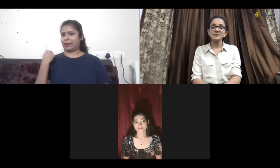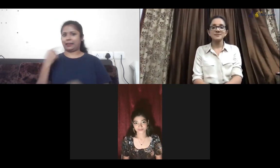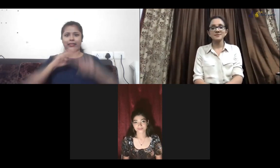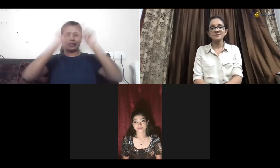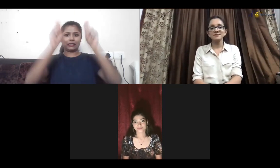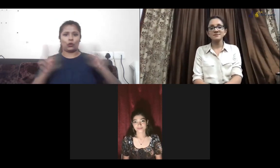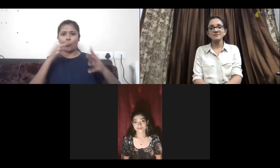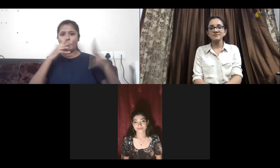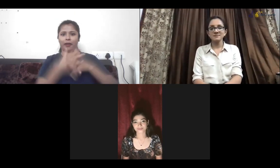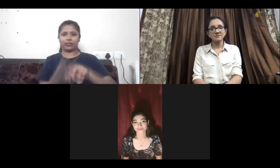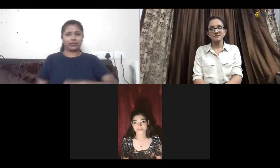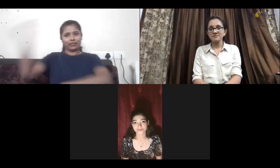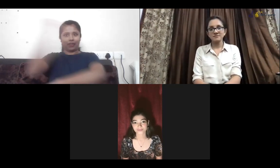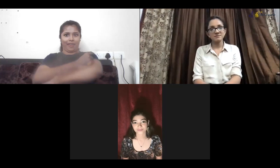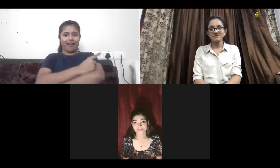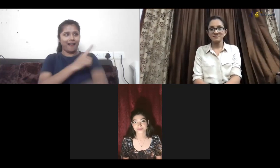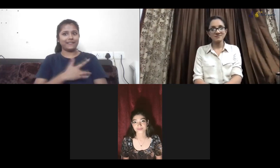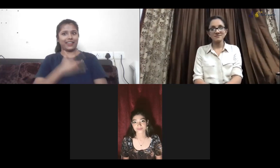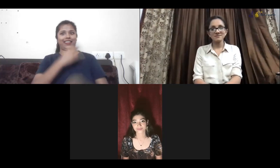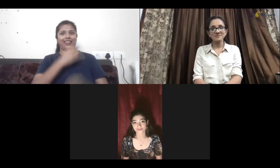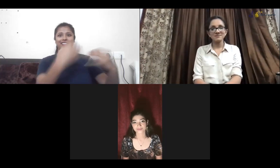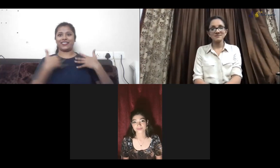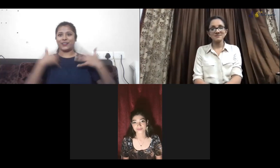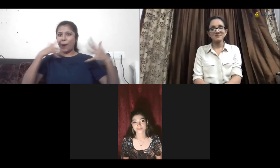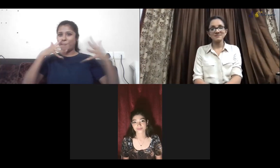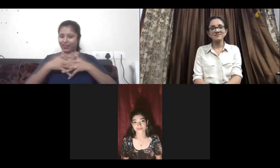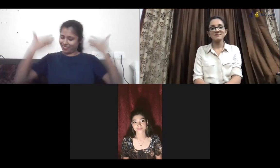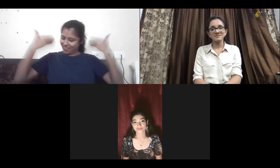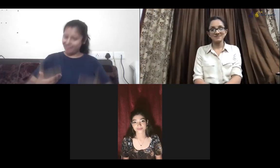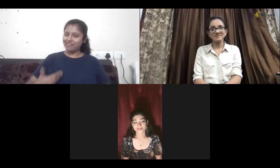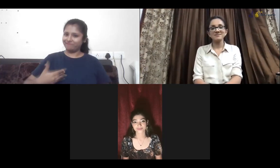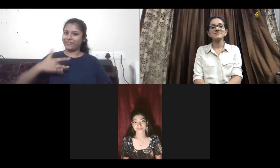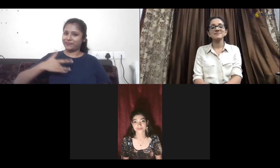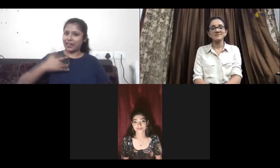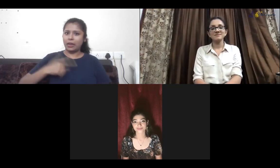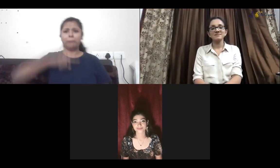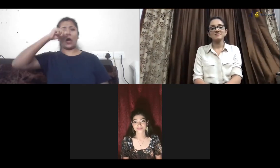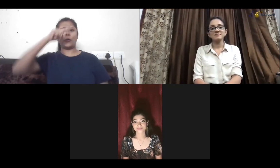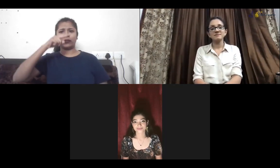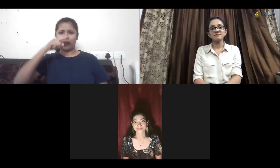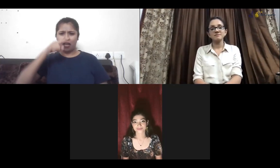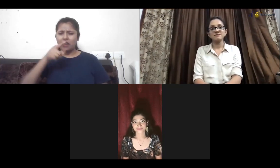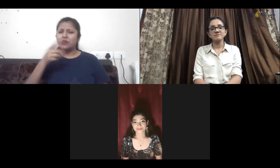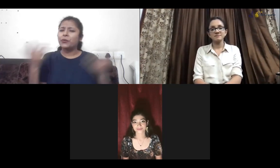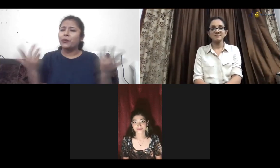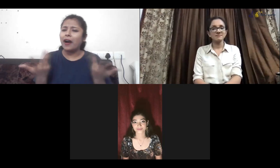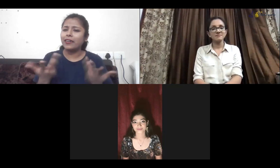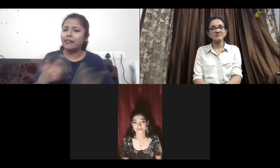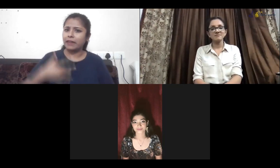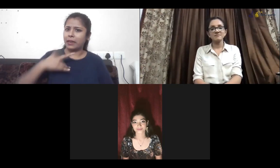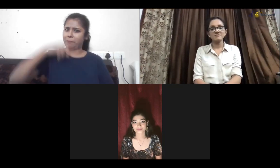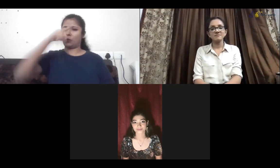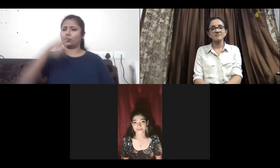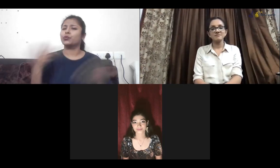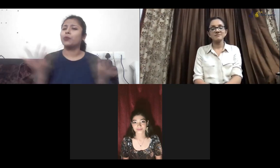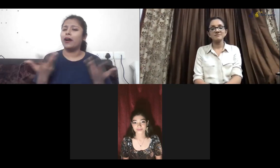So I will start with a question asked. So as today the Women's International Day we are celebrating, as I'm also a woman, I feel proud